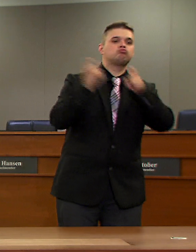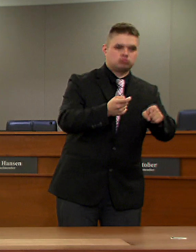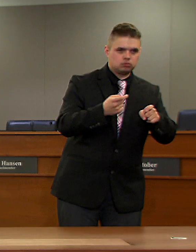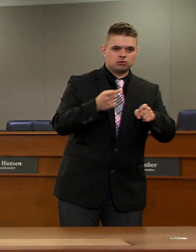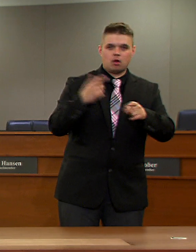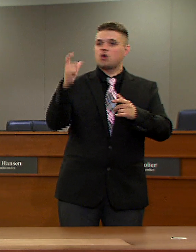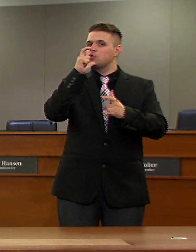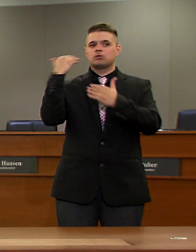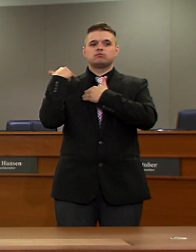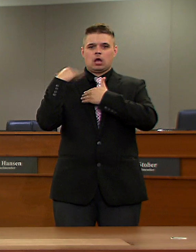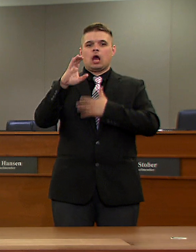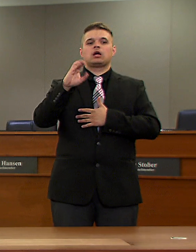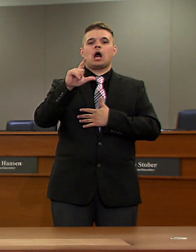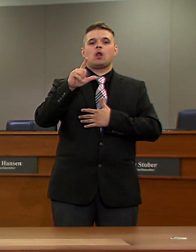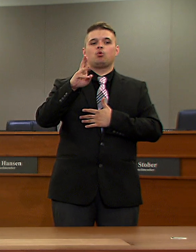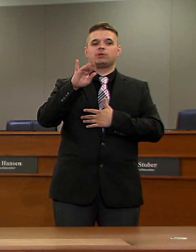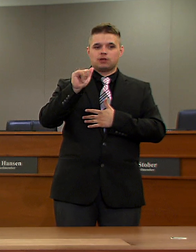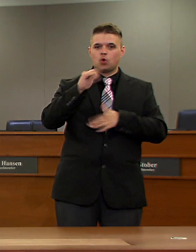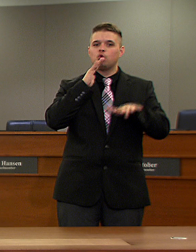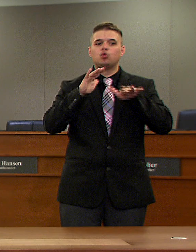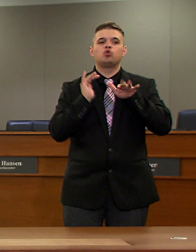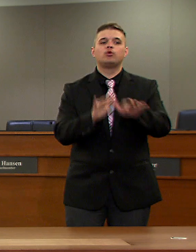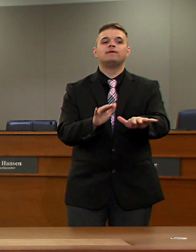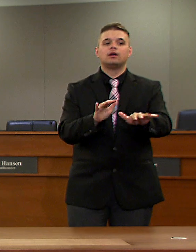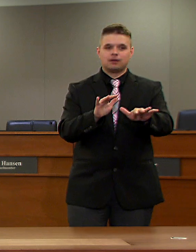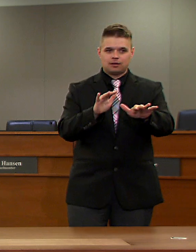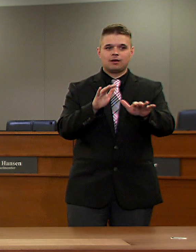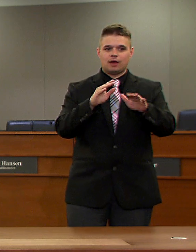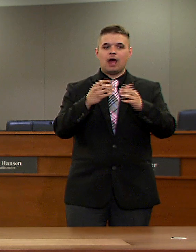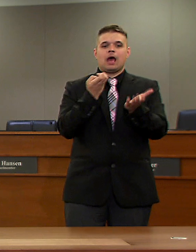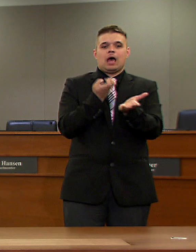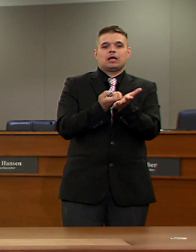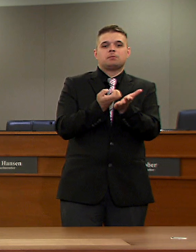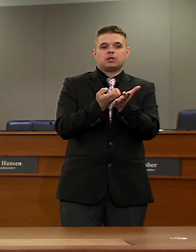River Economic Development Council,